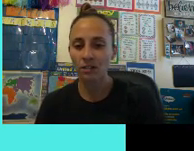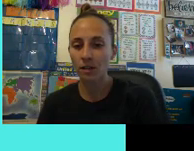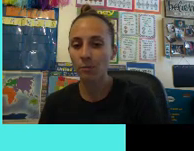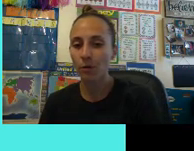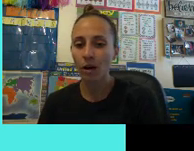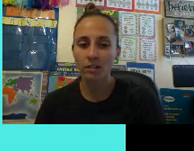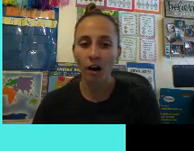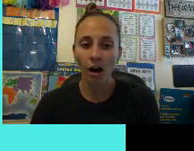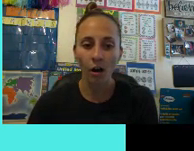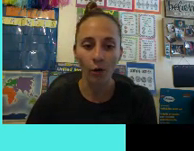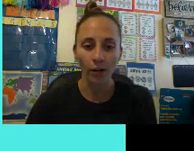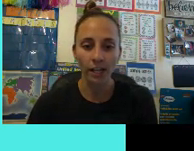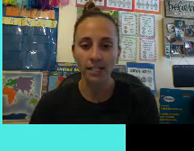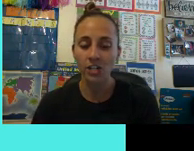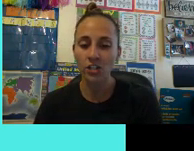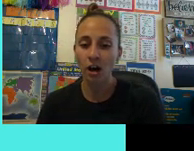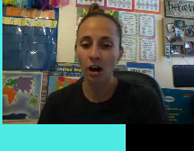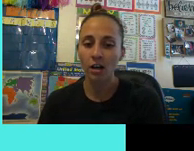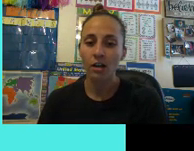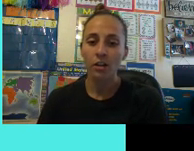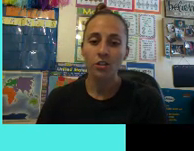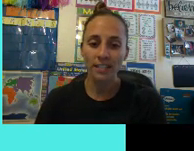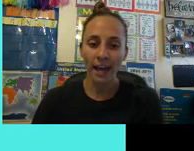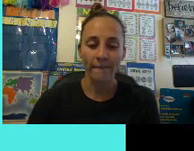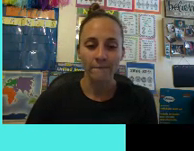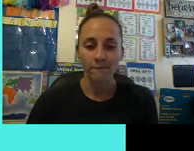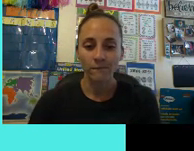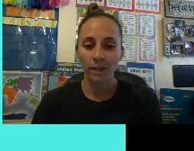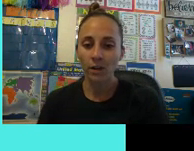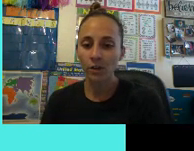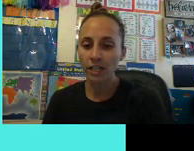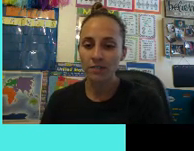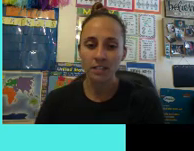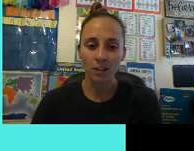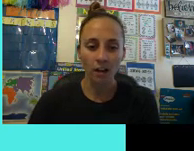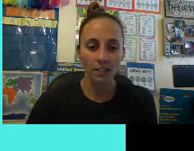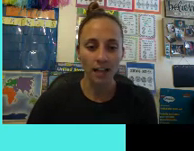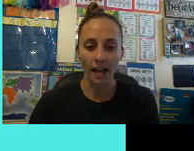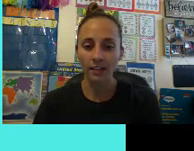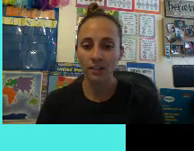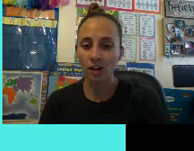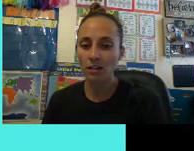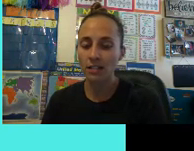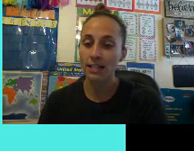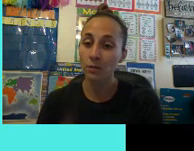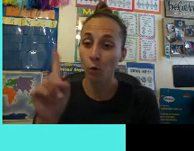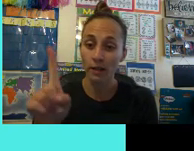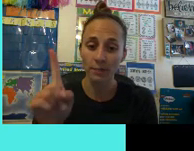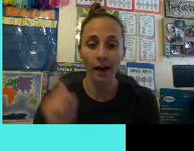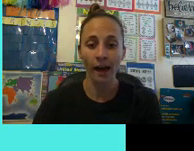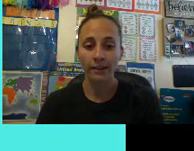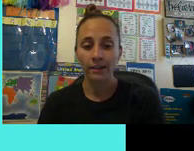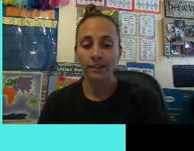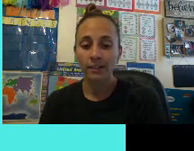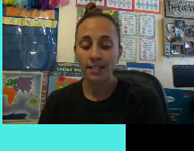For example, a dog owner can teach a dog to stay. When the owner gives his dog the sign, the dog stays in one